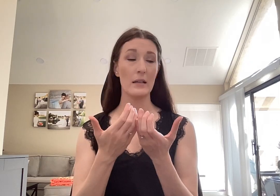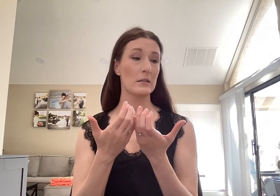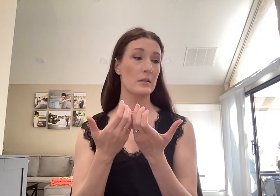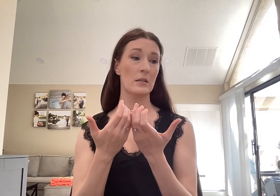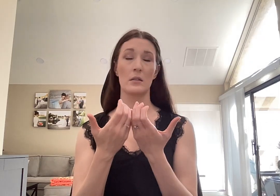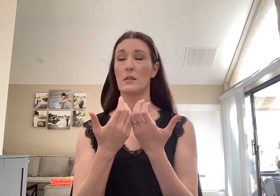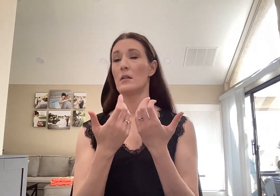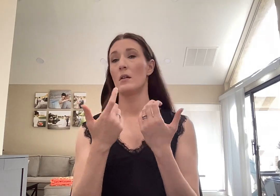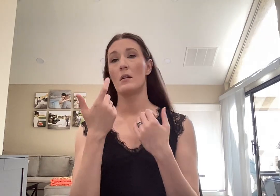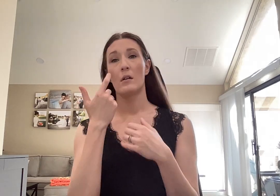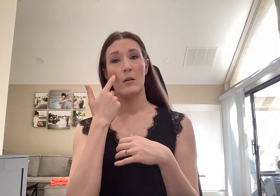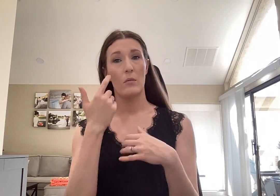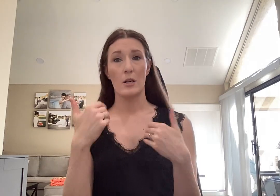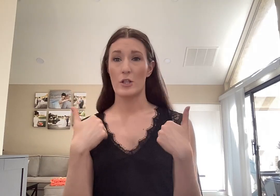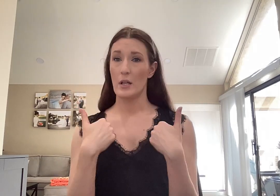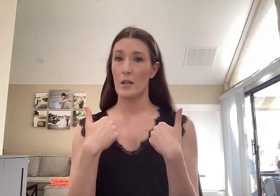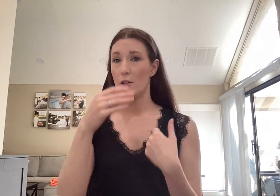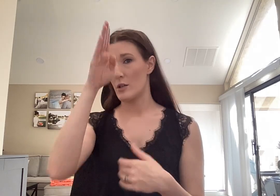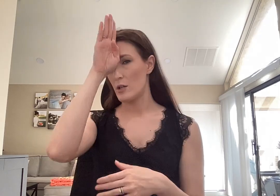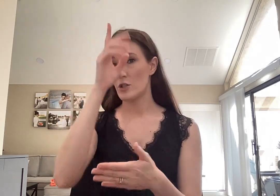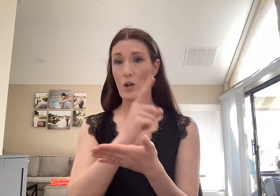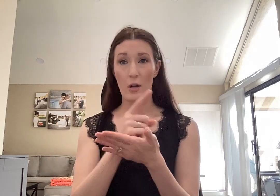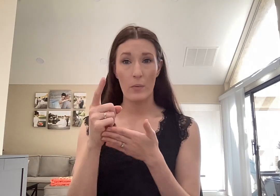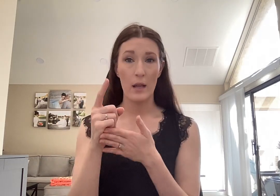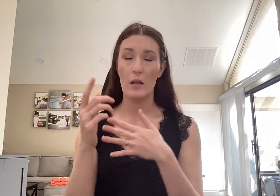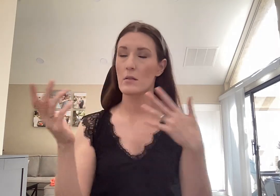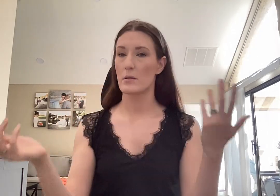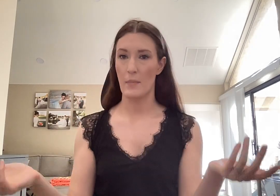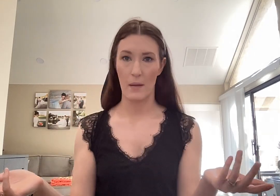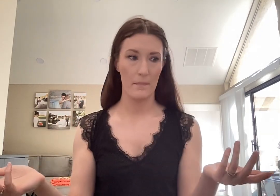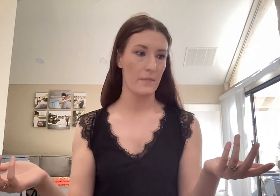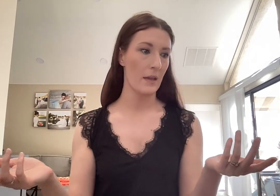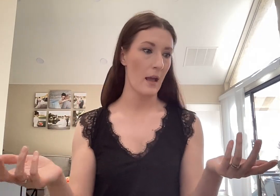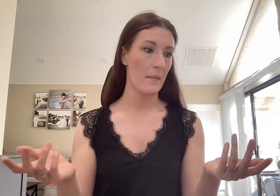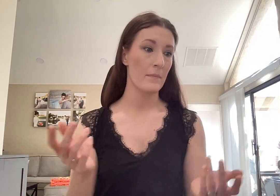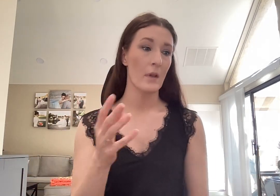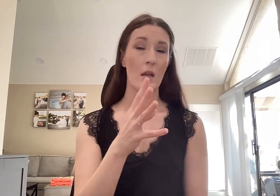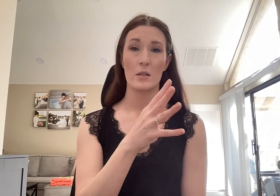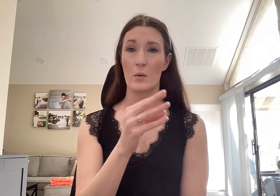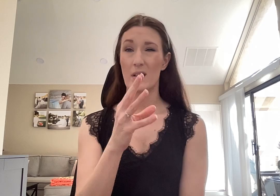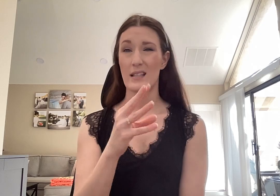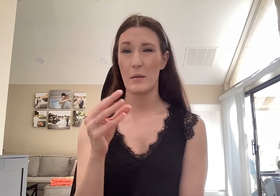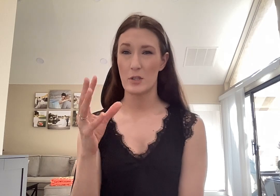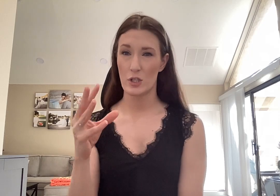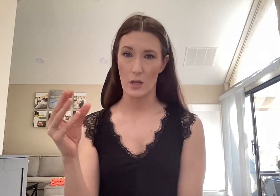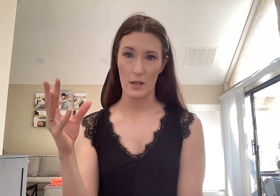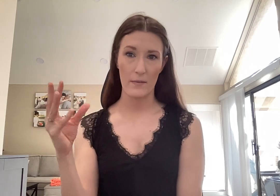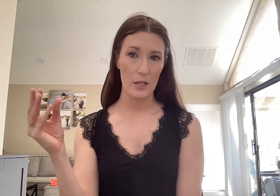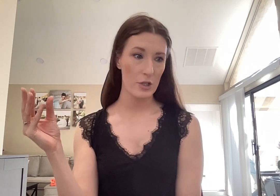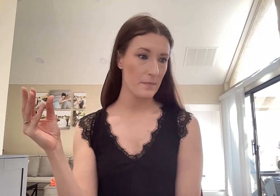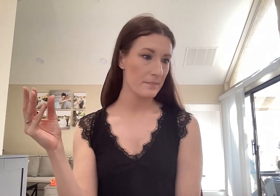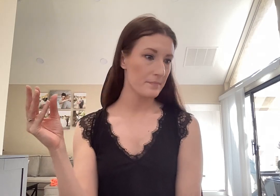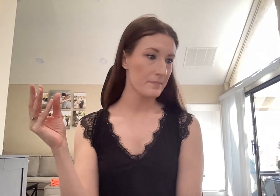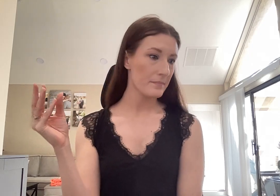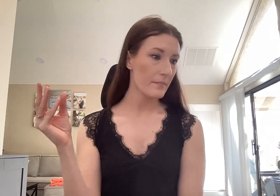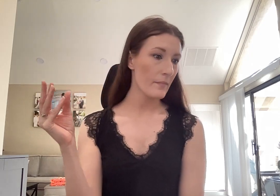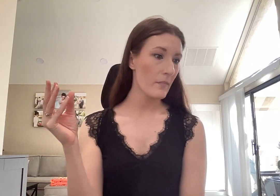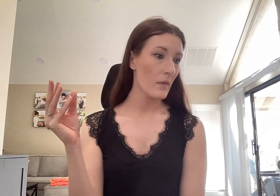class, watching Shark Week, something. Okay, squid, same as jellyfish.